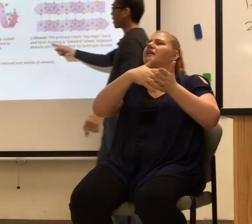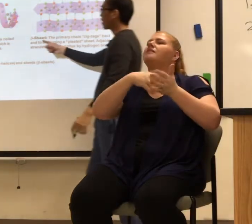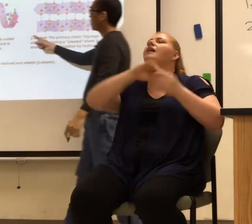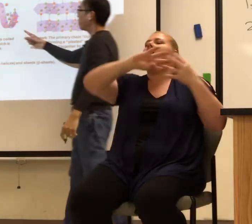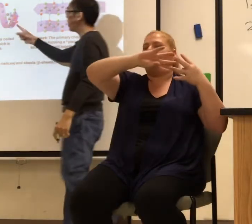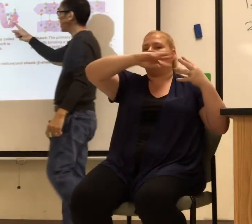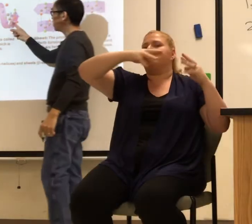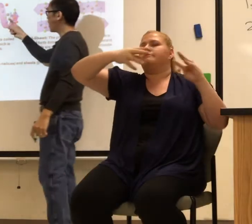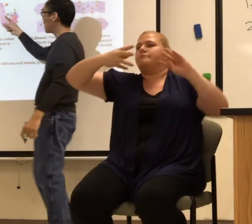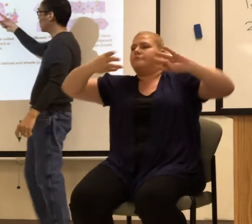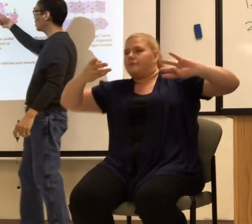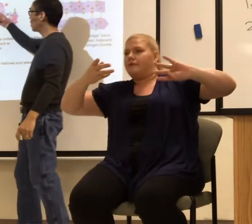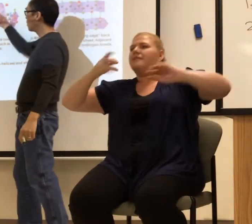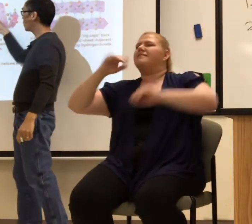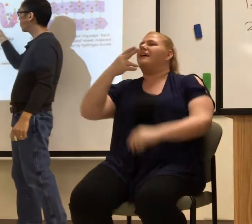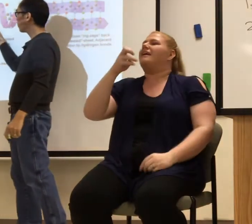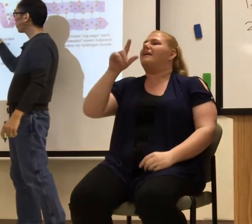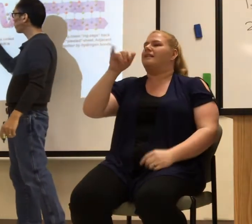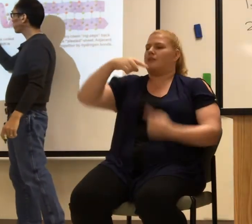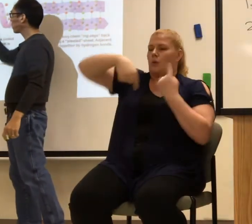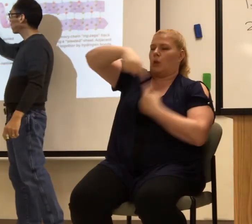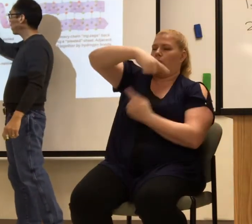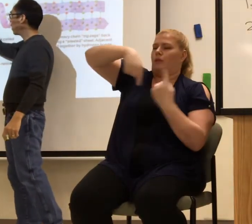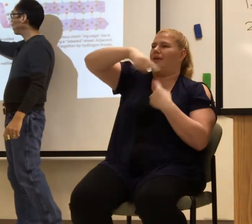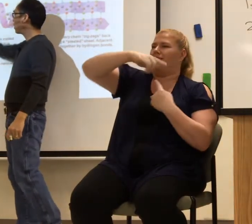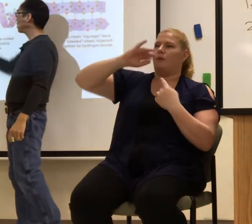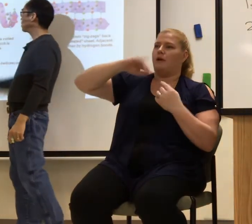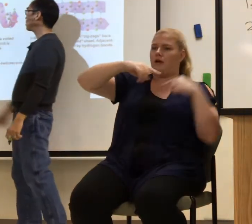structure here to kind of maintain